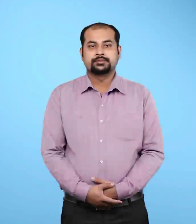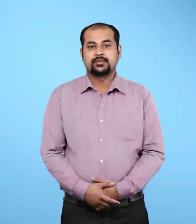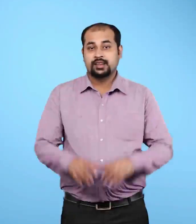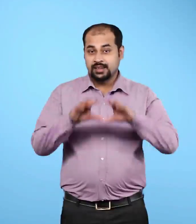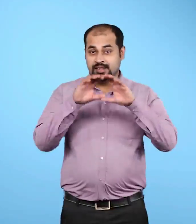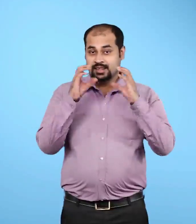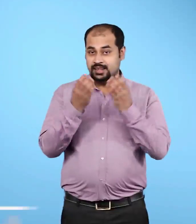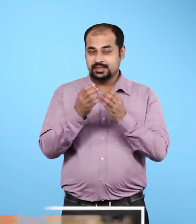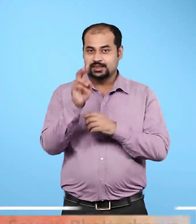Class 2,